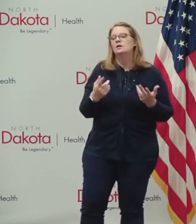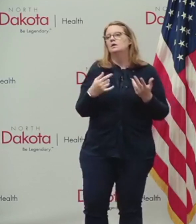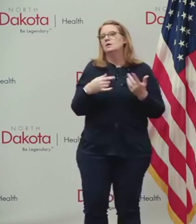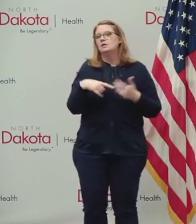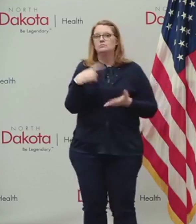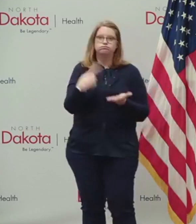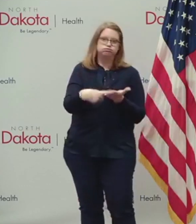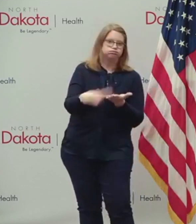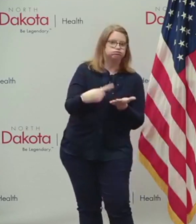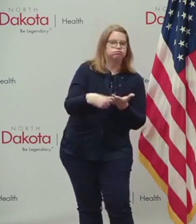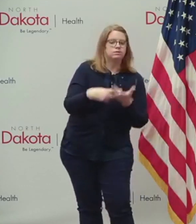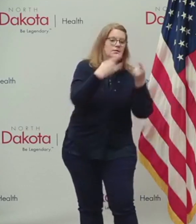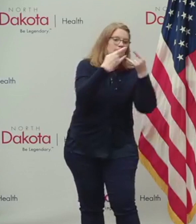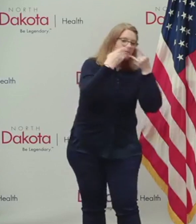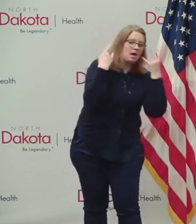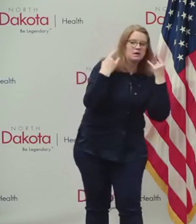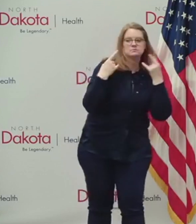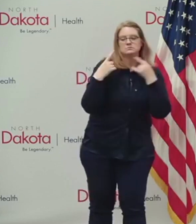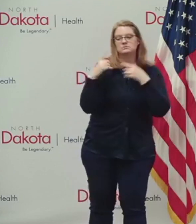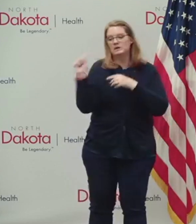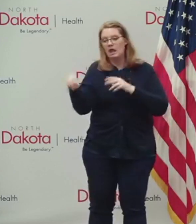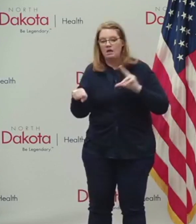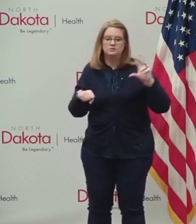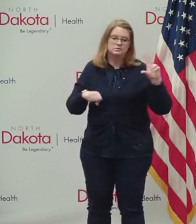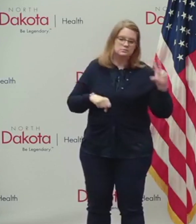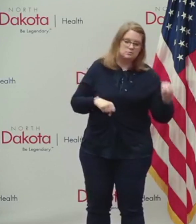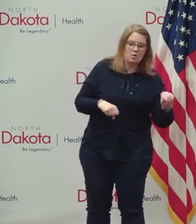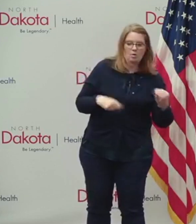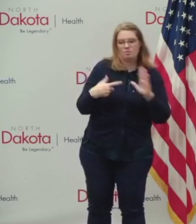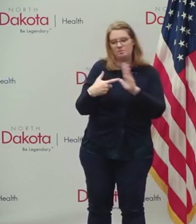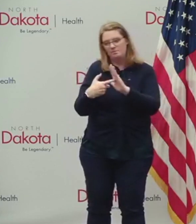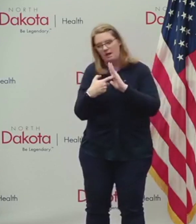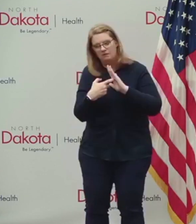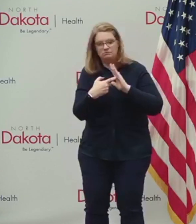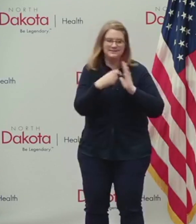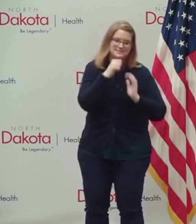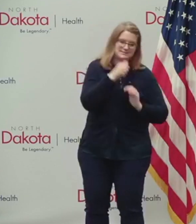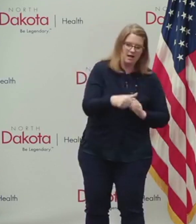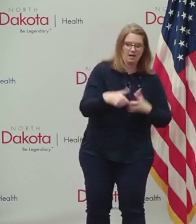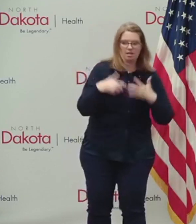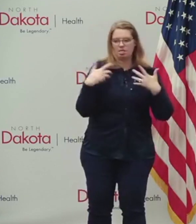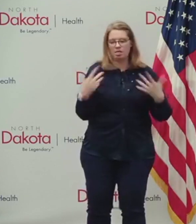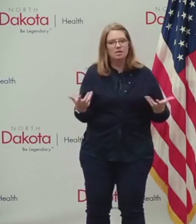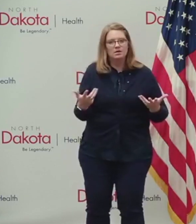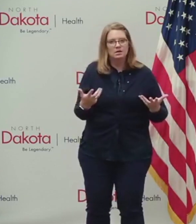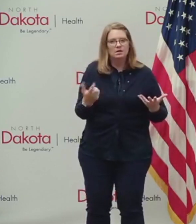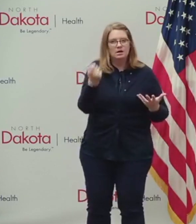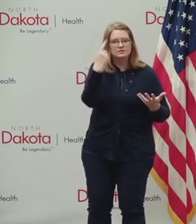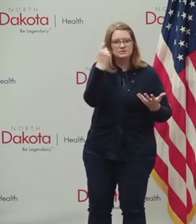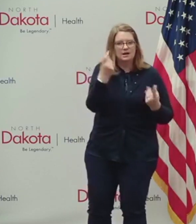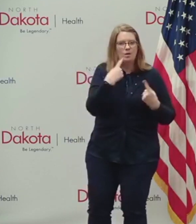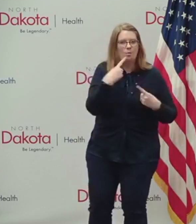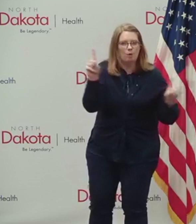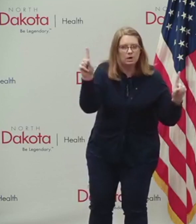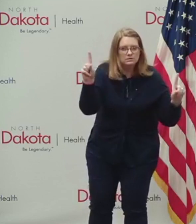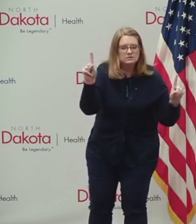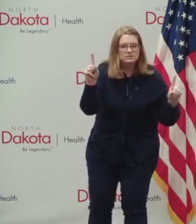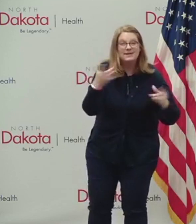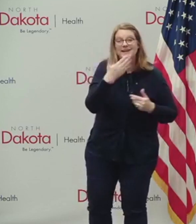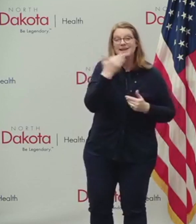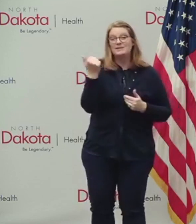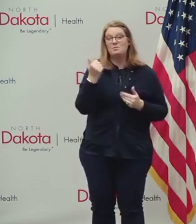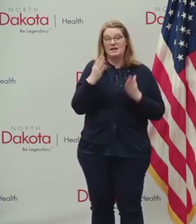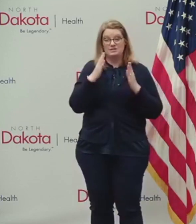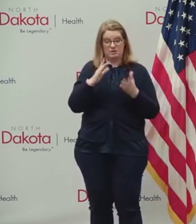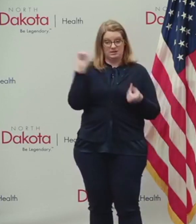masks and mask usage and mask mandates or not mandates, but we know that mitigation works. And the most effective form of